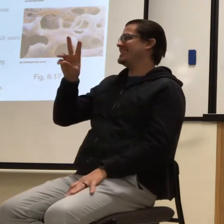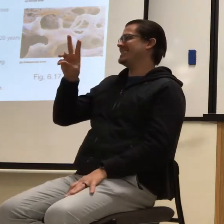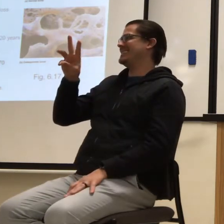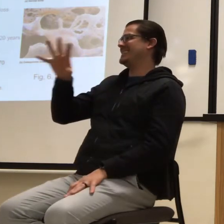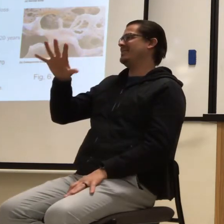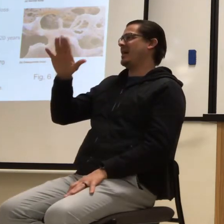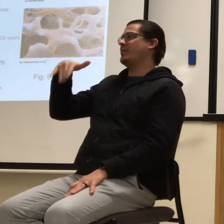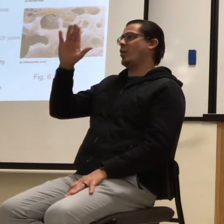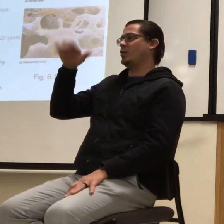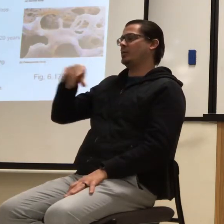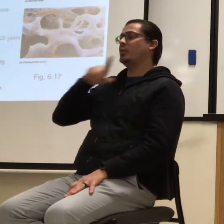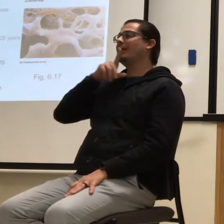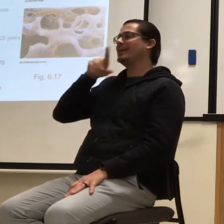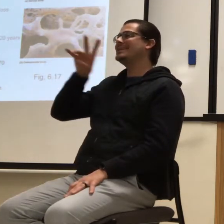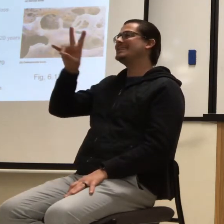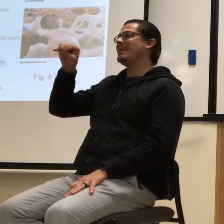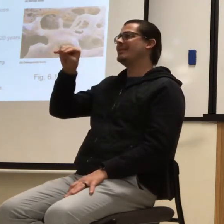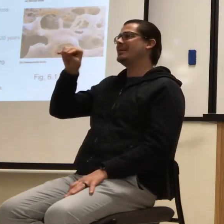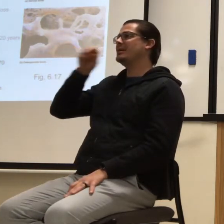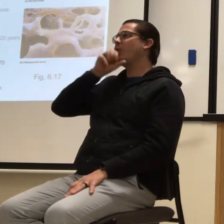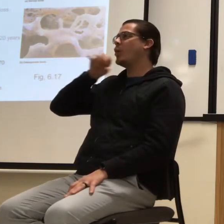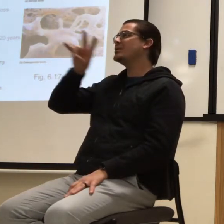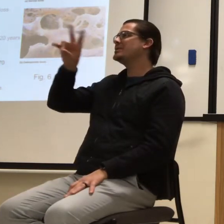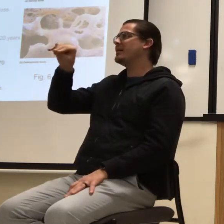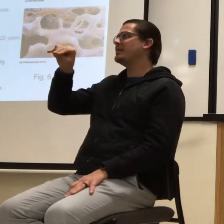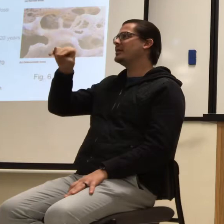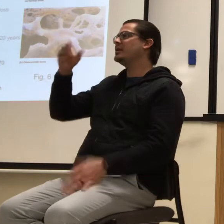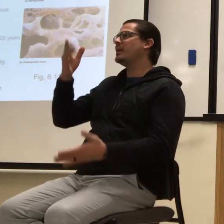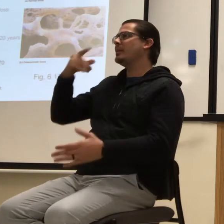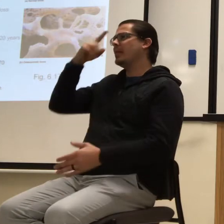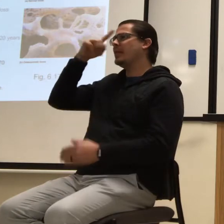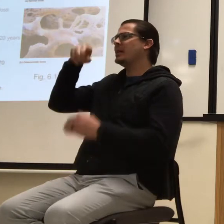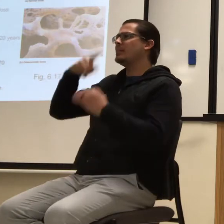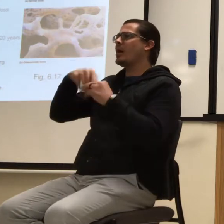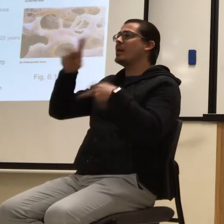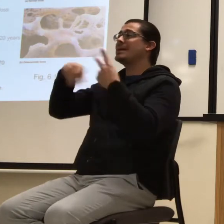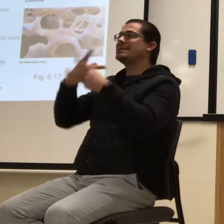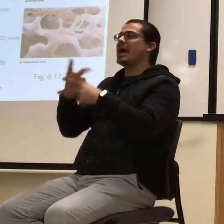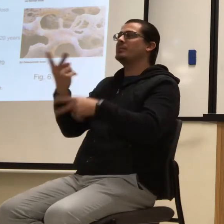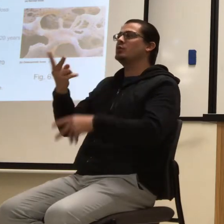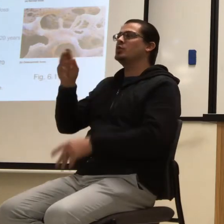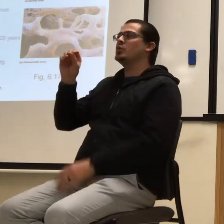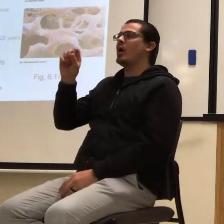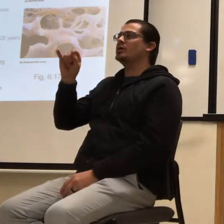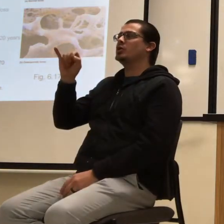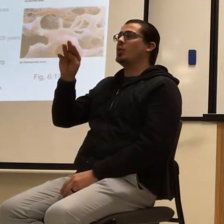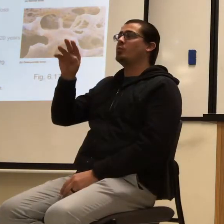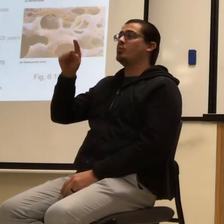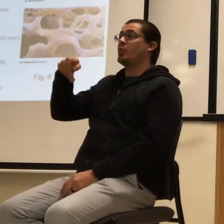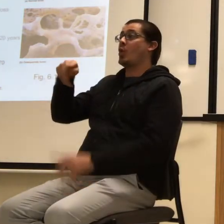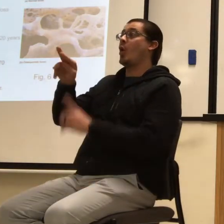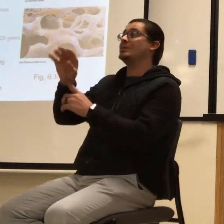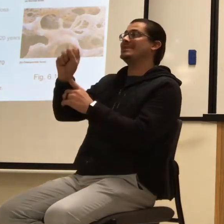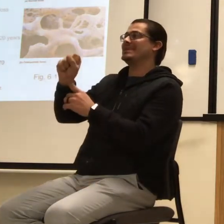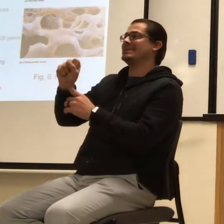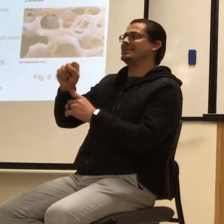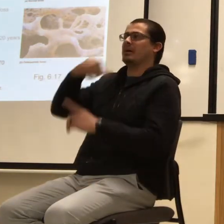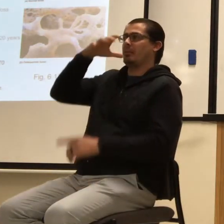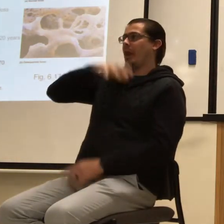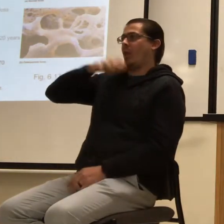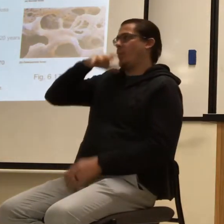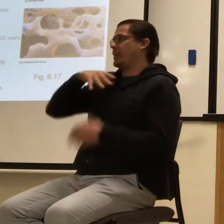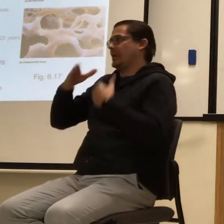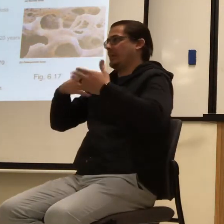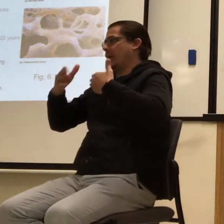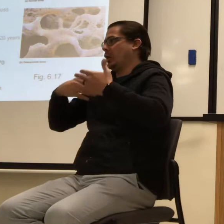certainly to 70 years, you might think about type 2 osteoporosis, male or female, okay,